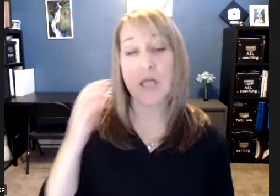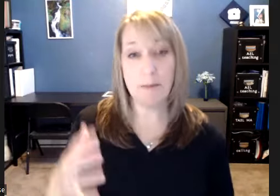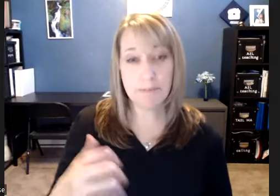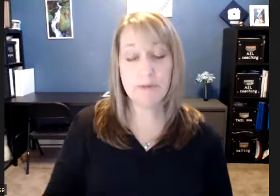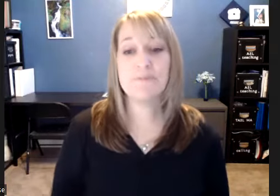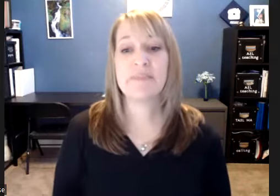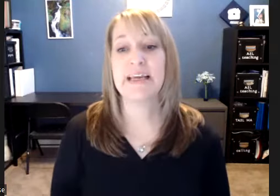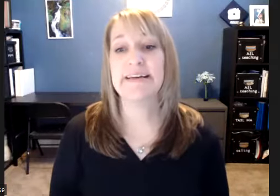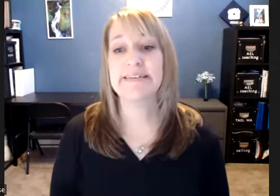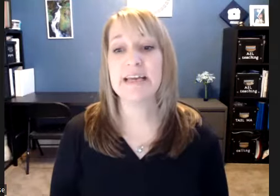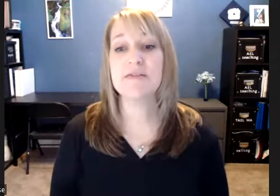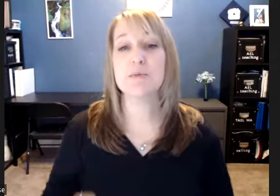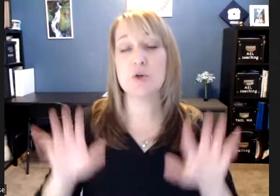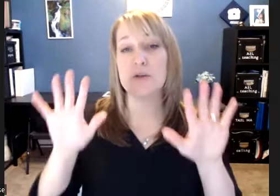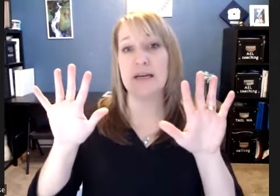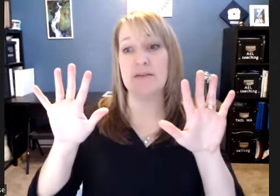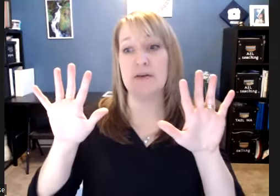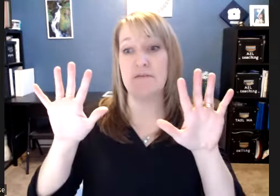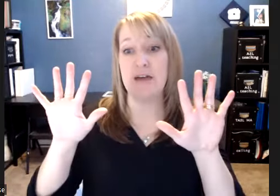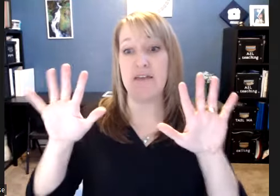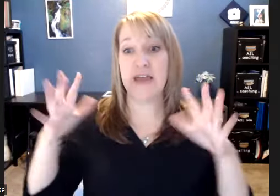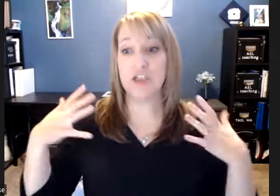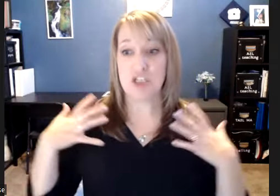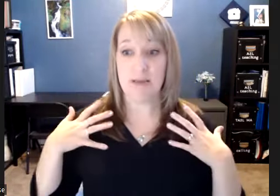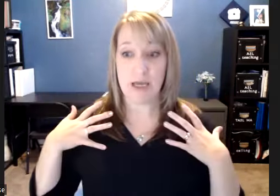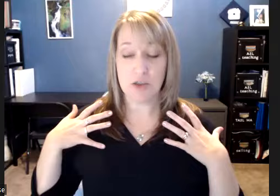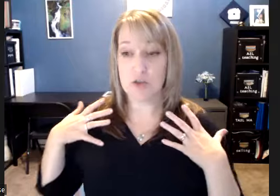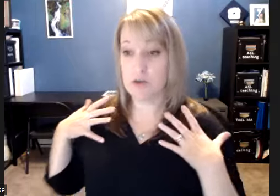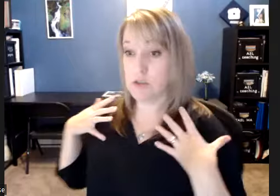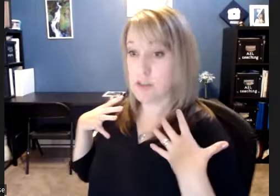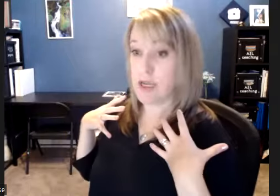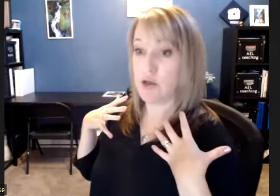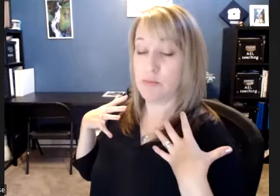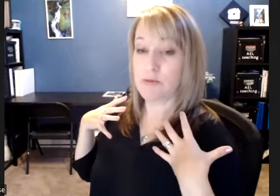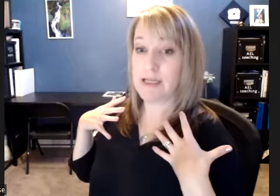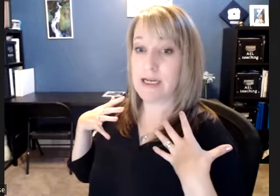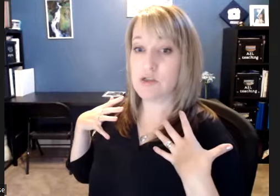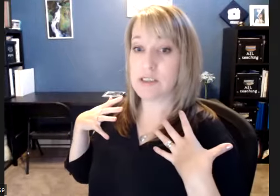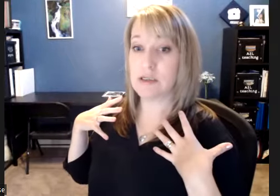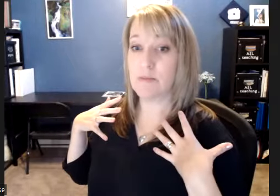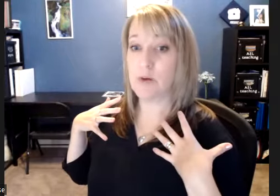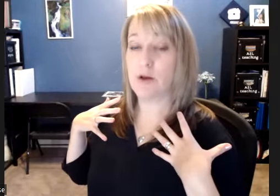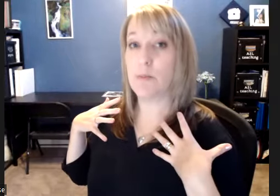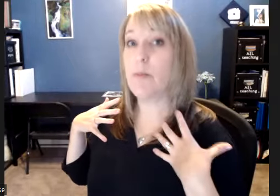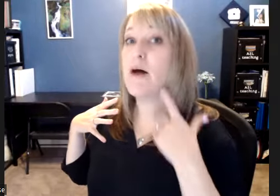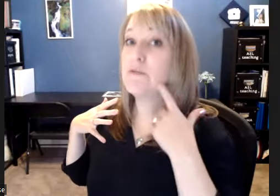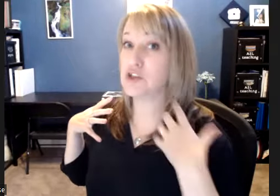Plump is kind of similar, only have a 5 hand shape at your shoulders, and you bring that out just a little bit while you puff your